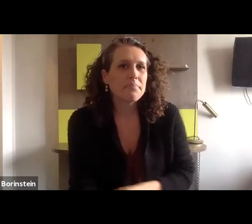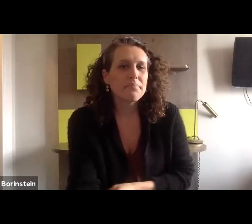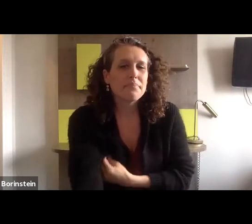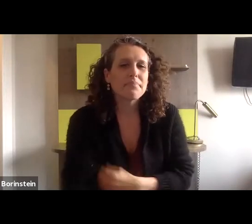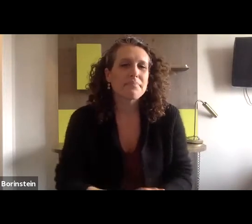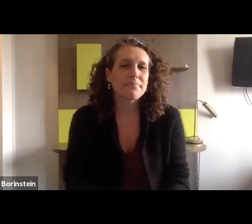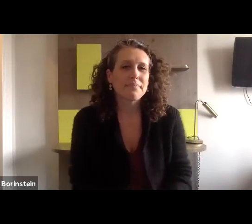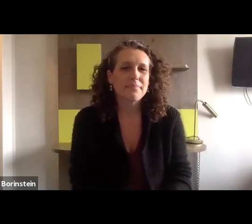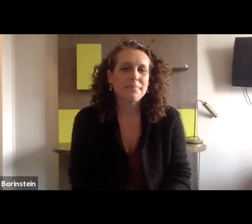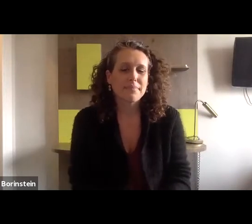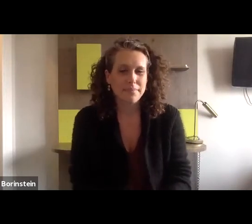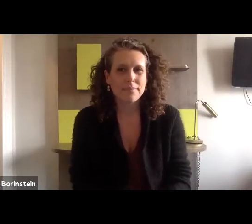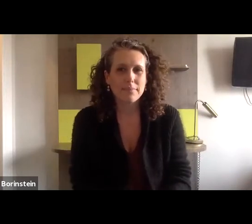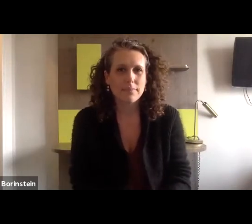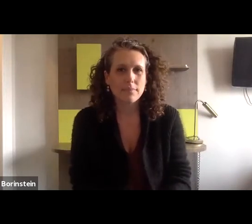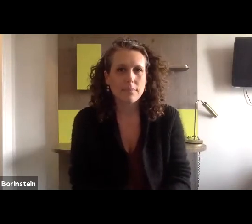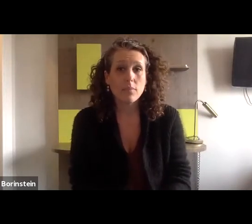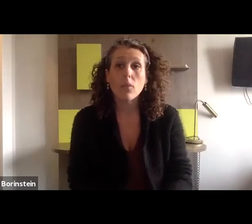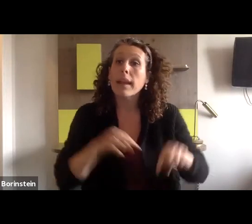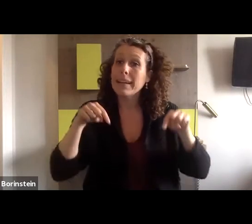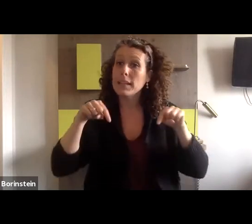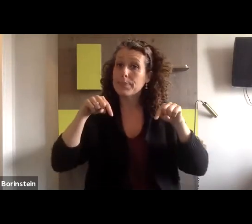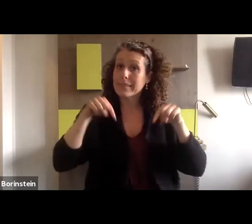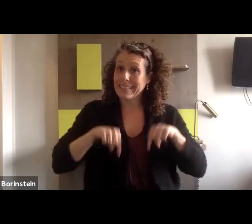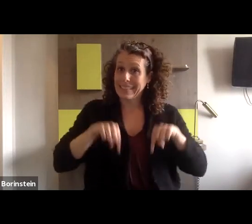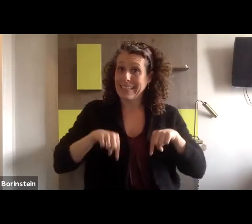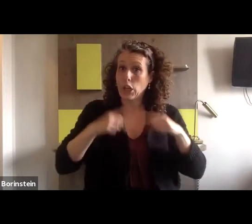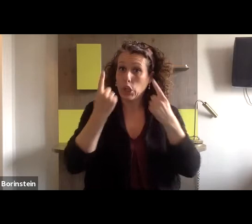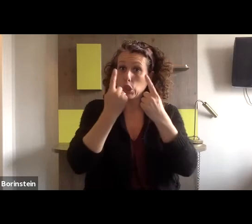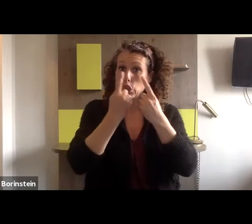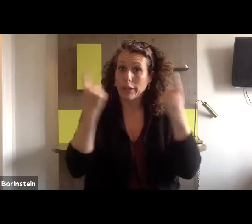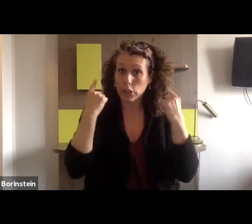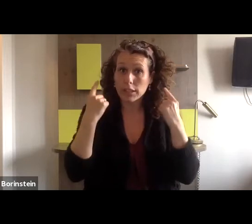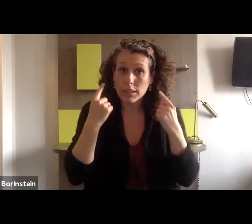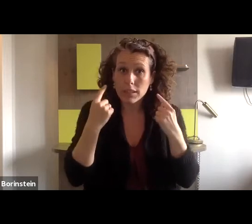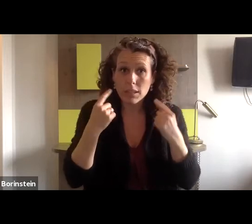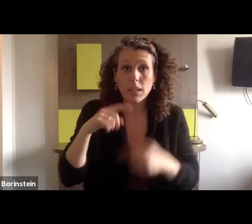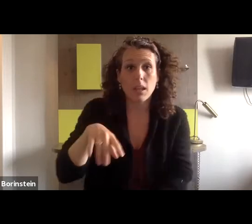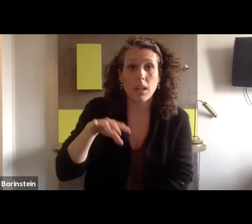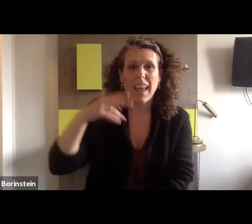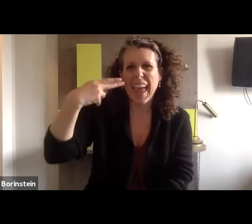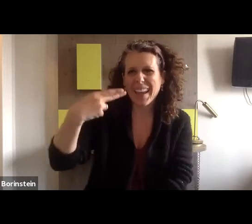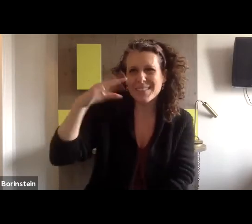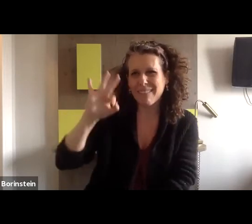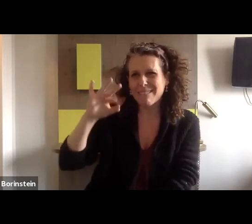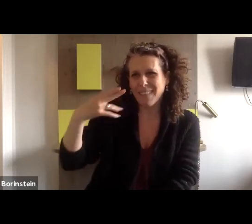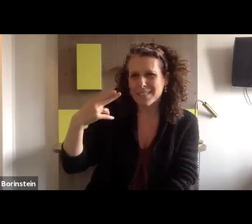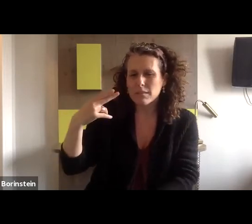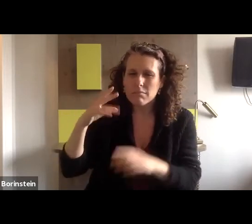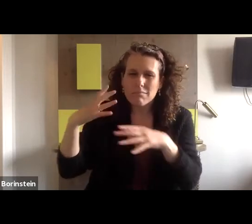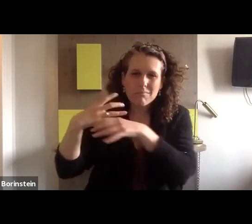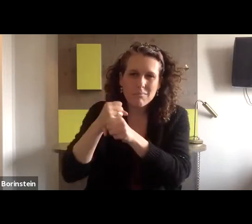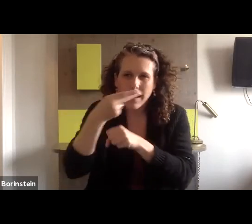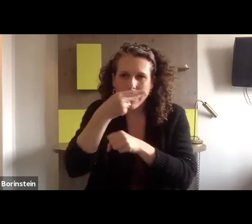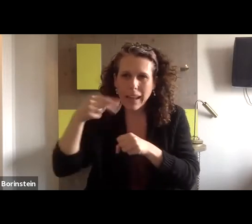We also have in our university, for short as HFH, we have a sign language interpreter